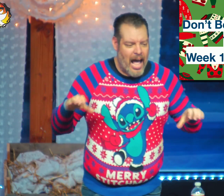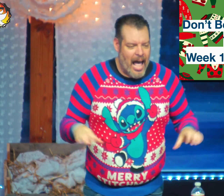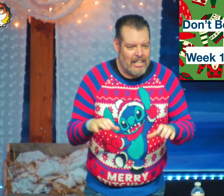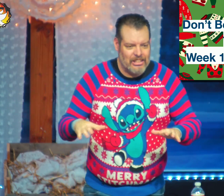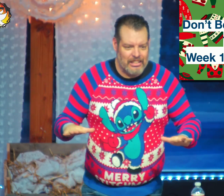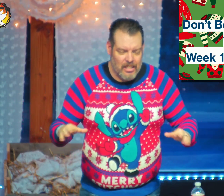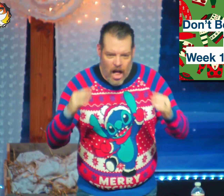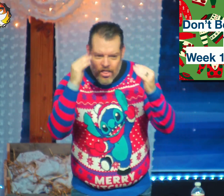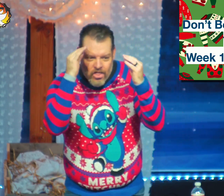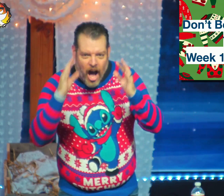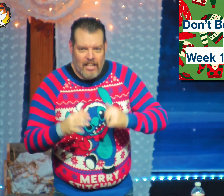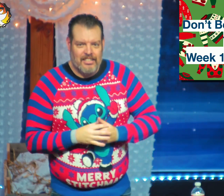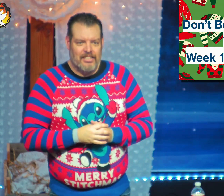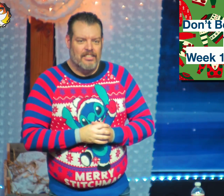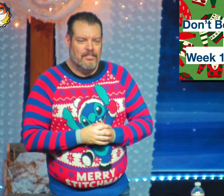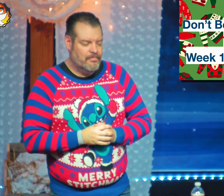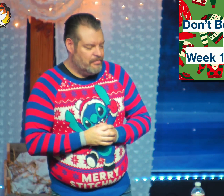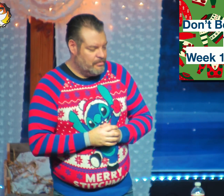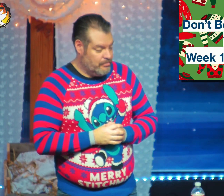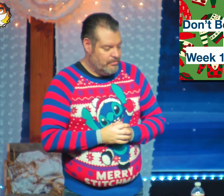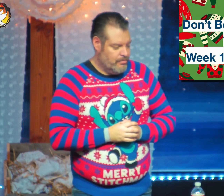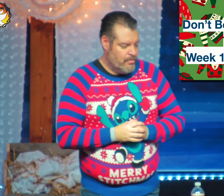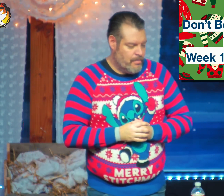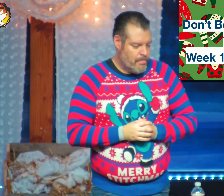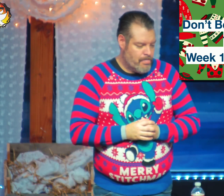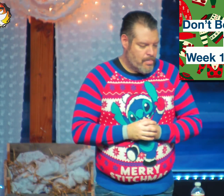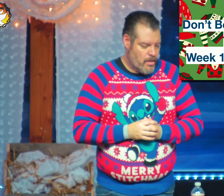Basically, this year, I'm going to tell you, don't be an ugly sweater this year.